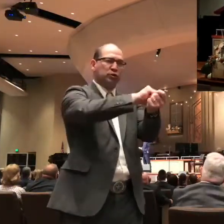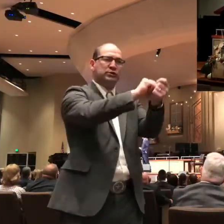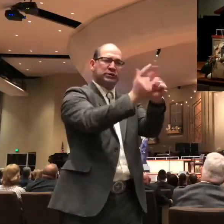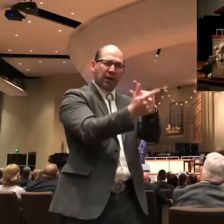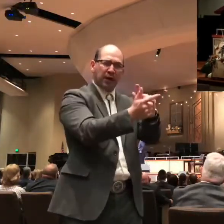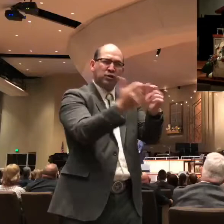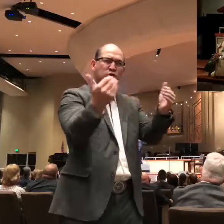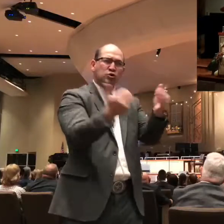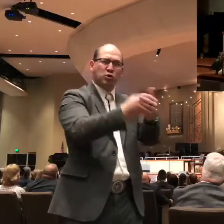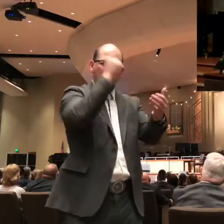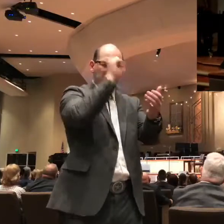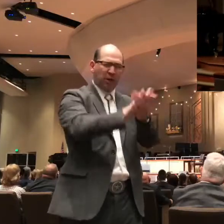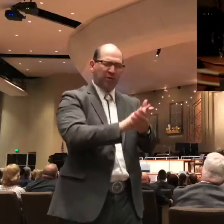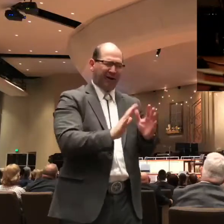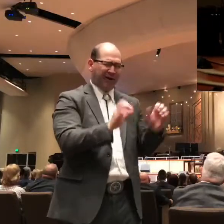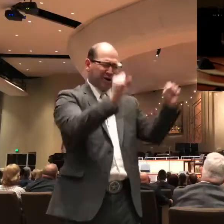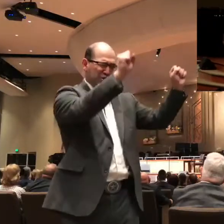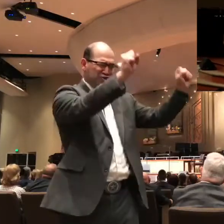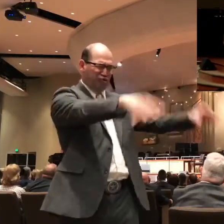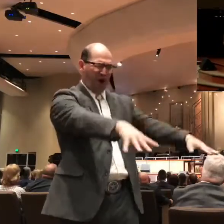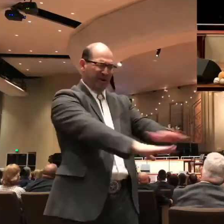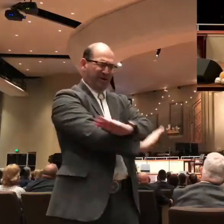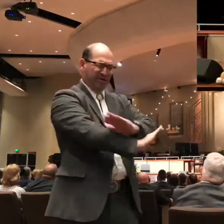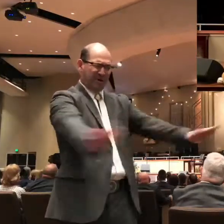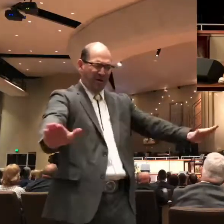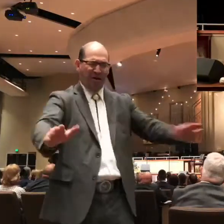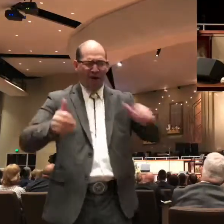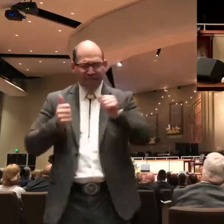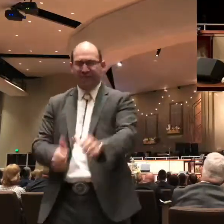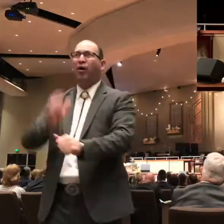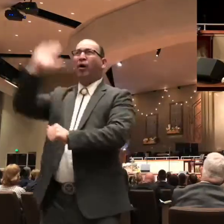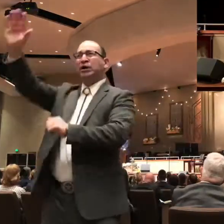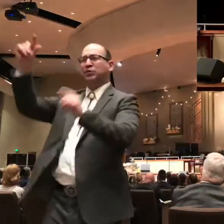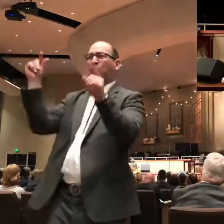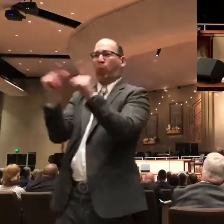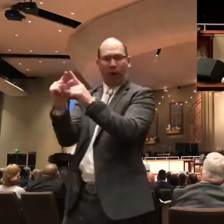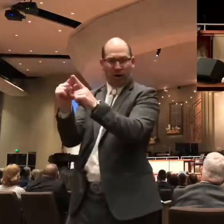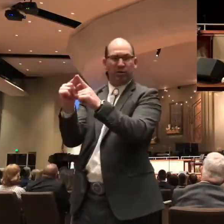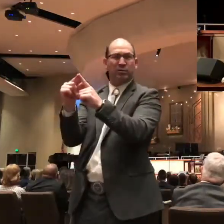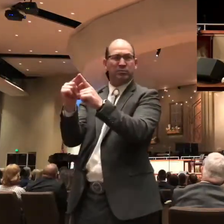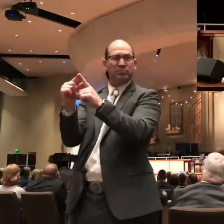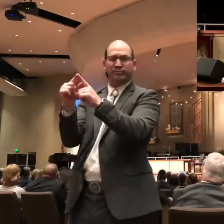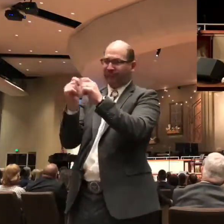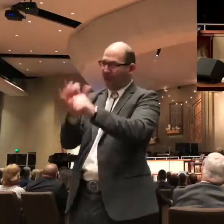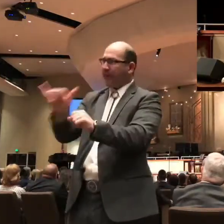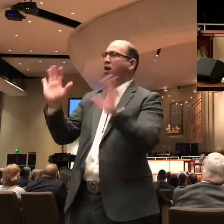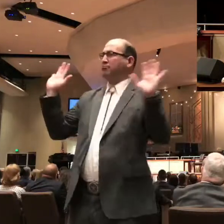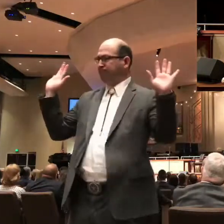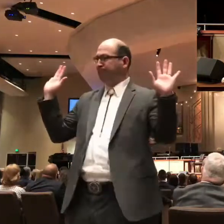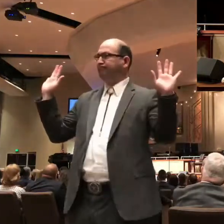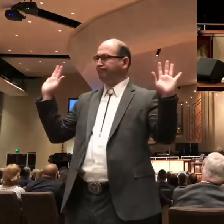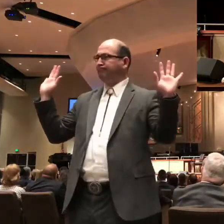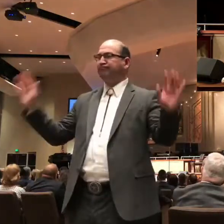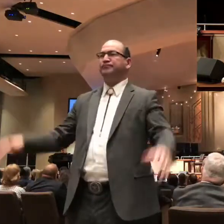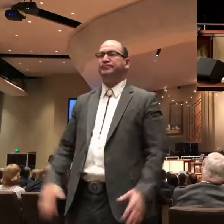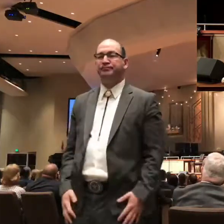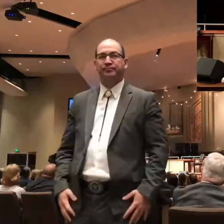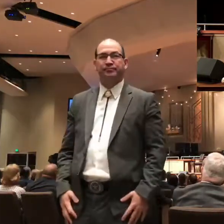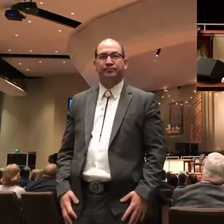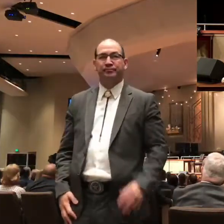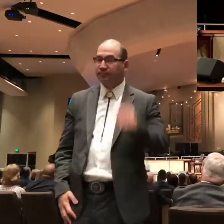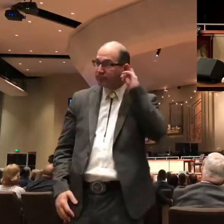we need to just come back to this old book and follow God's word without hesitation. So reading along